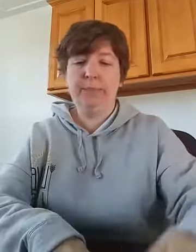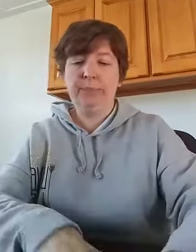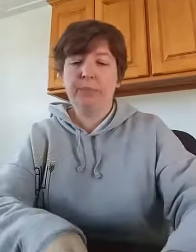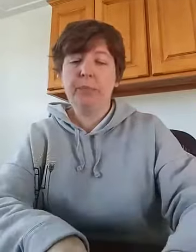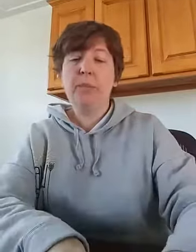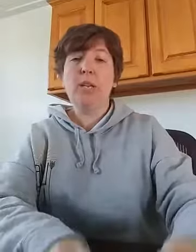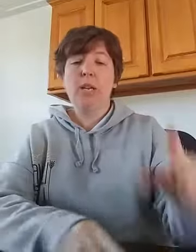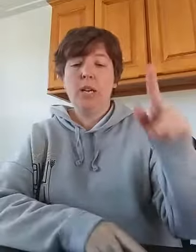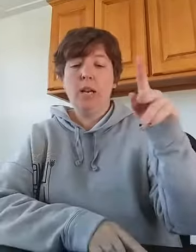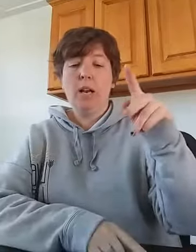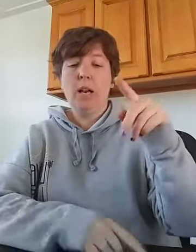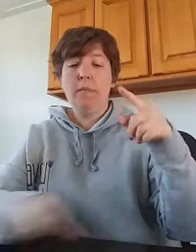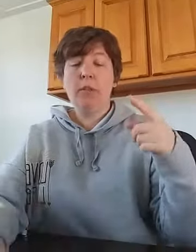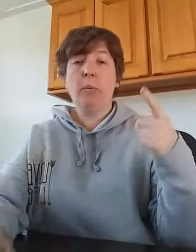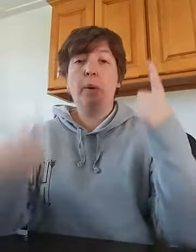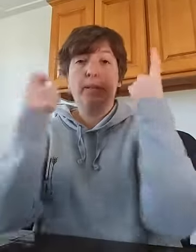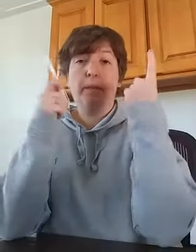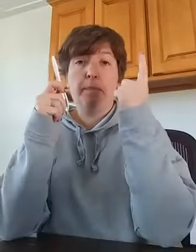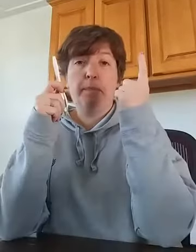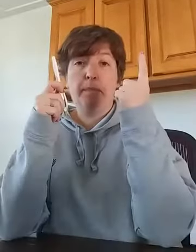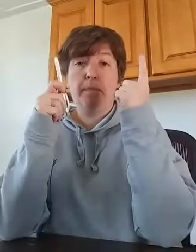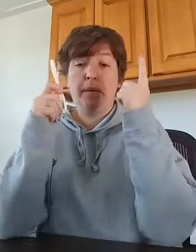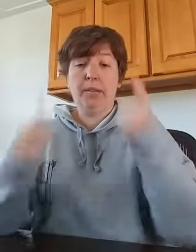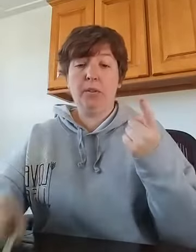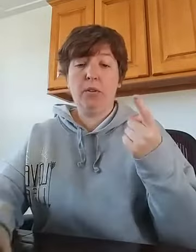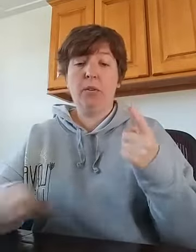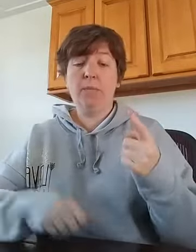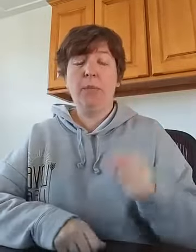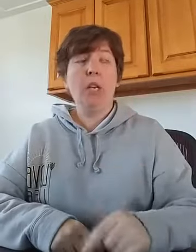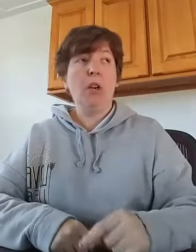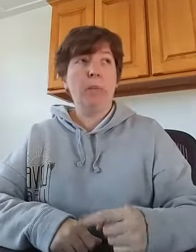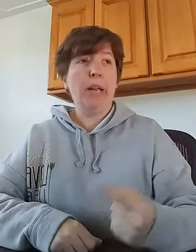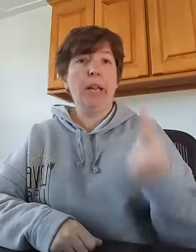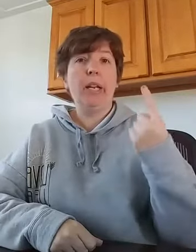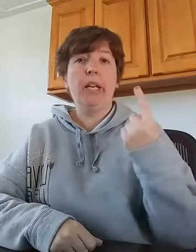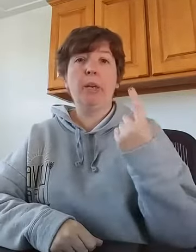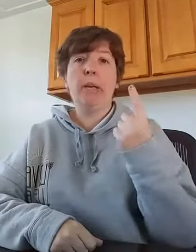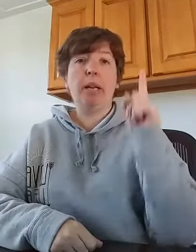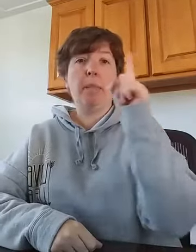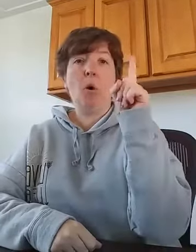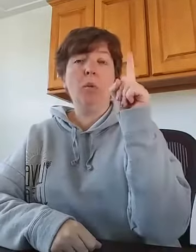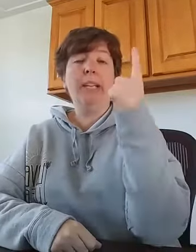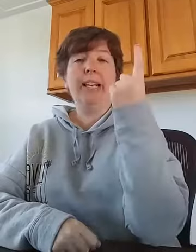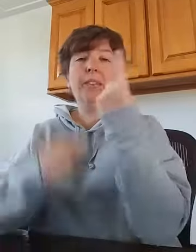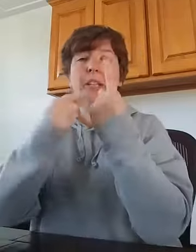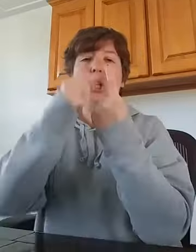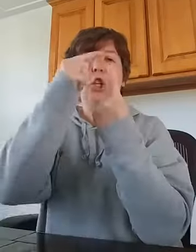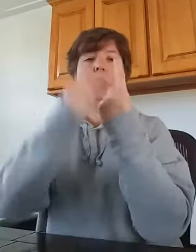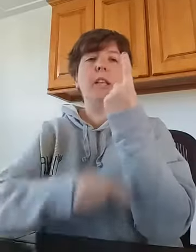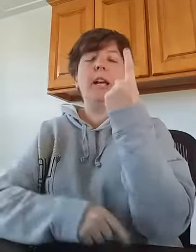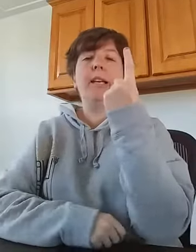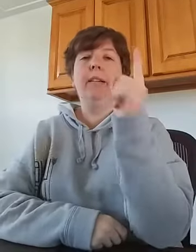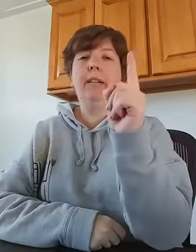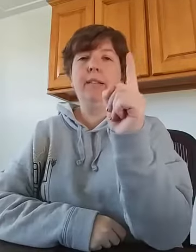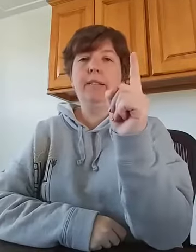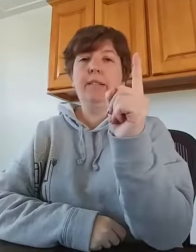is. So we did pencil or pen. It could be a pole, anything that looks like